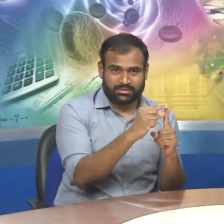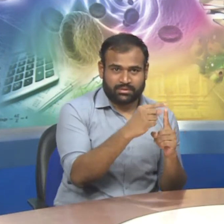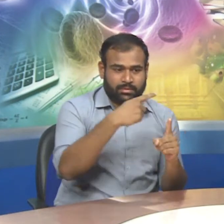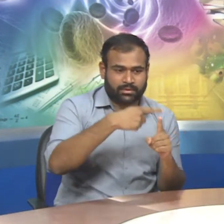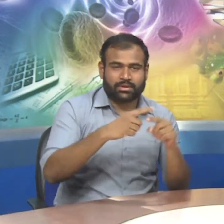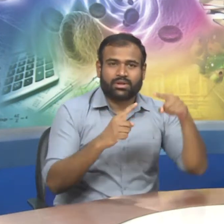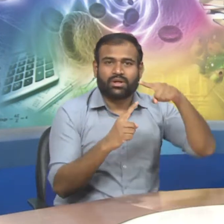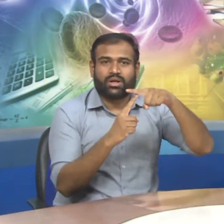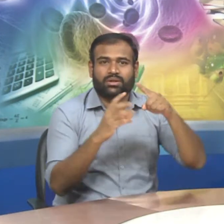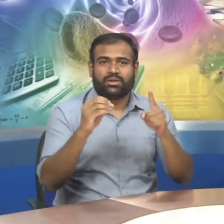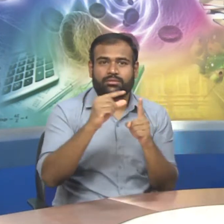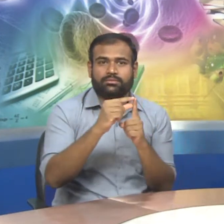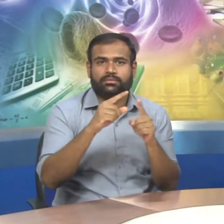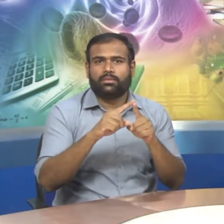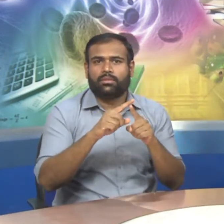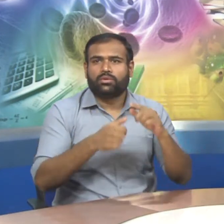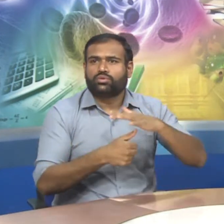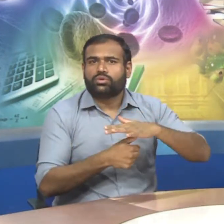P plus top.